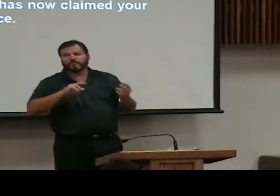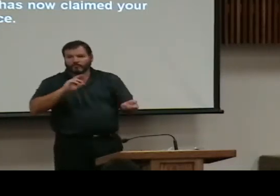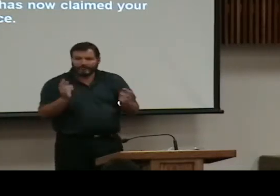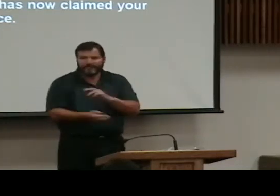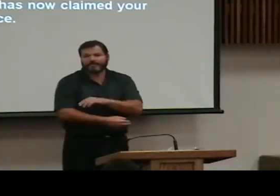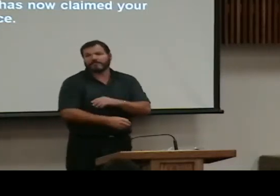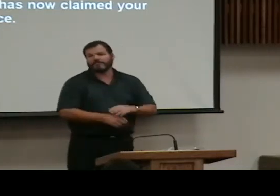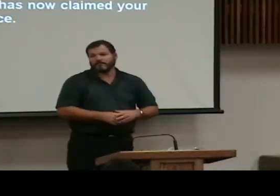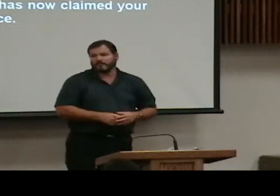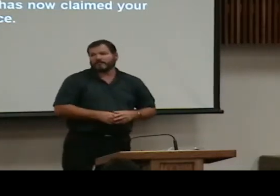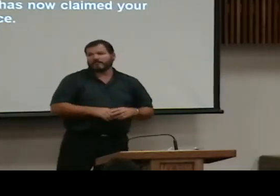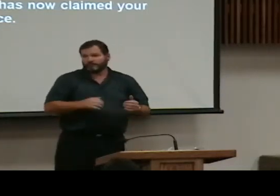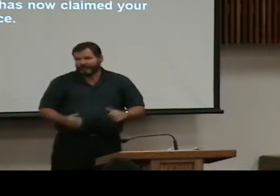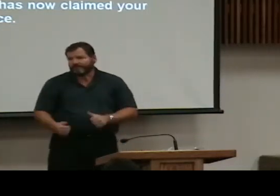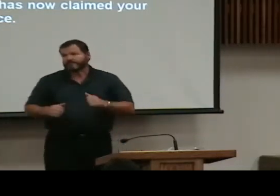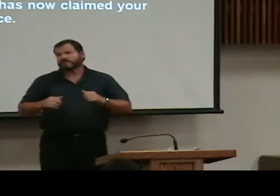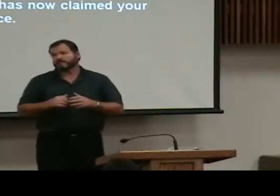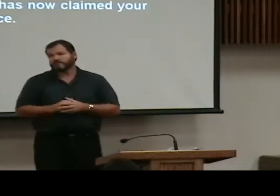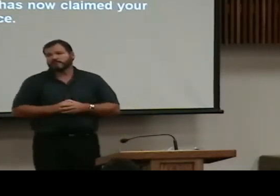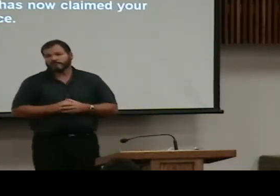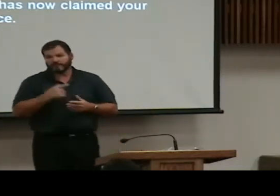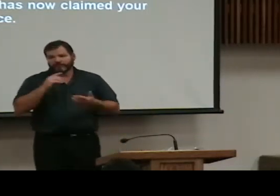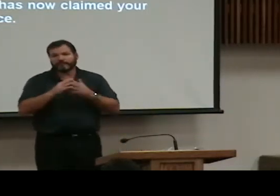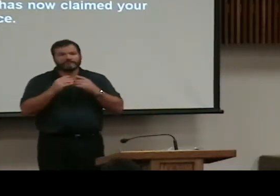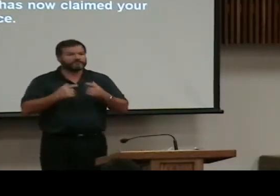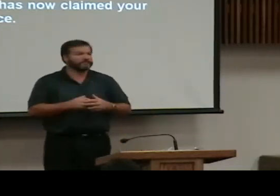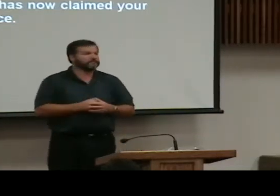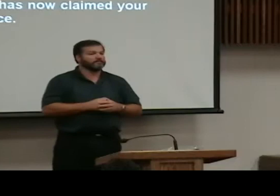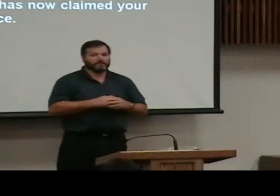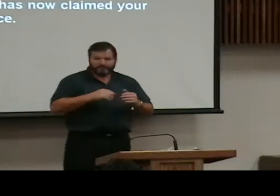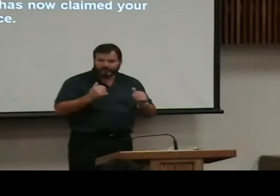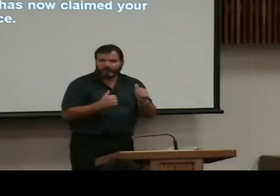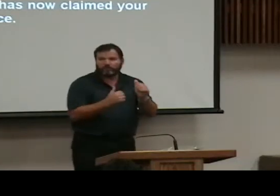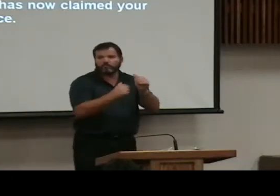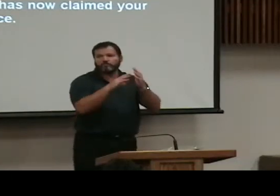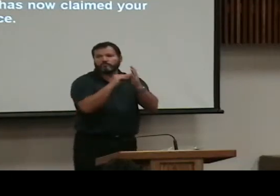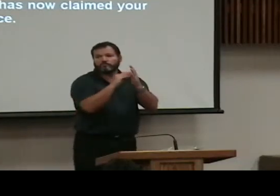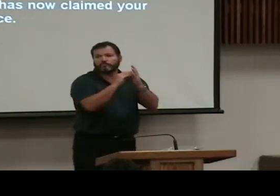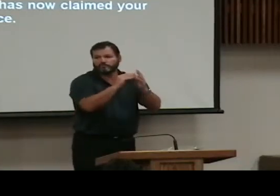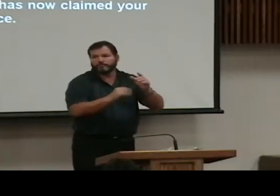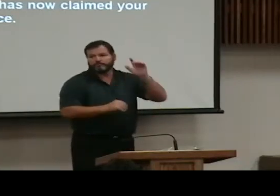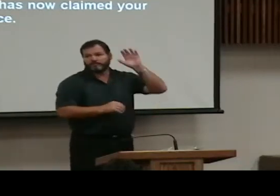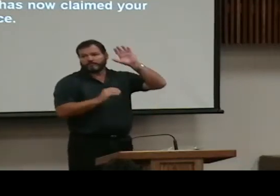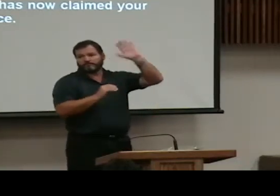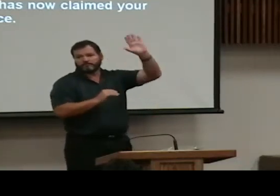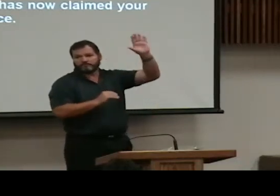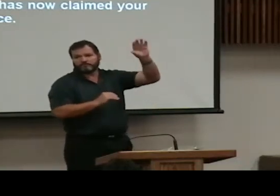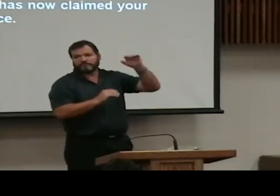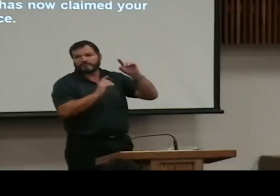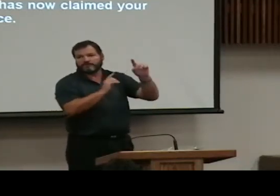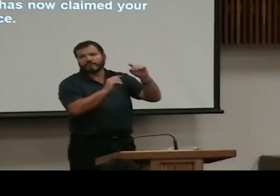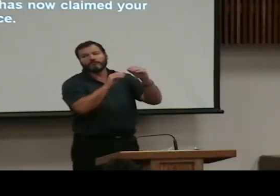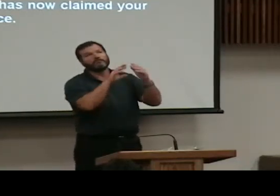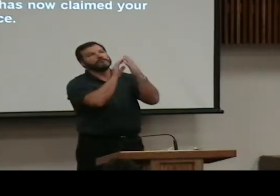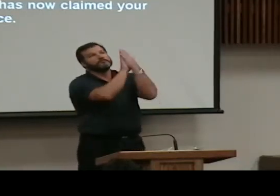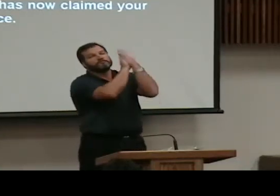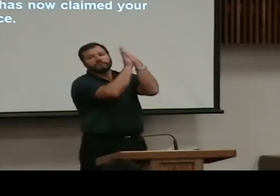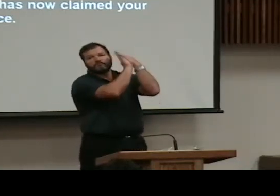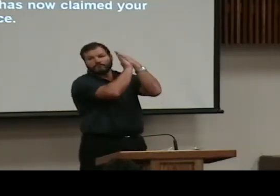repent. And you are baptized for forgiveness of sins. And you follow. And you study his word. You become his